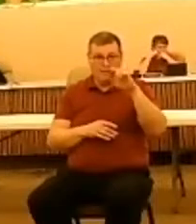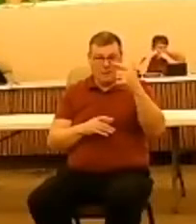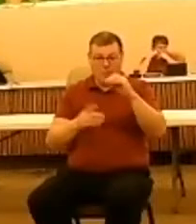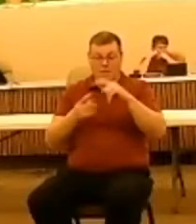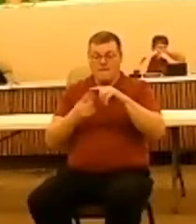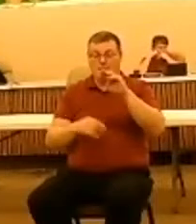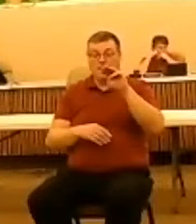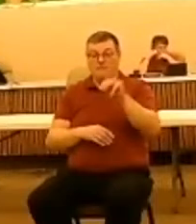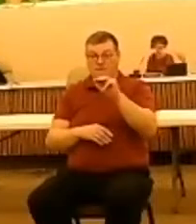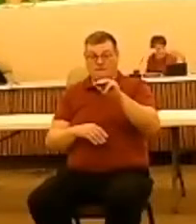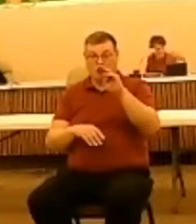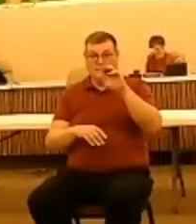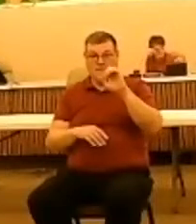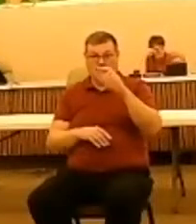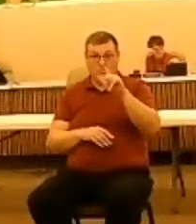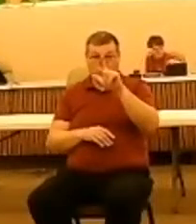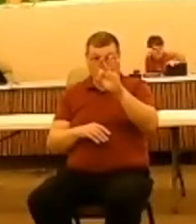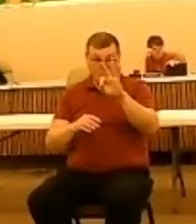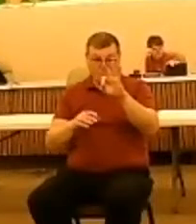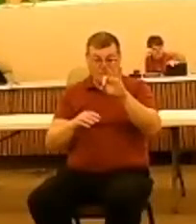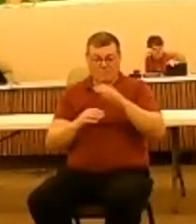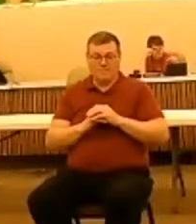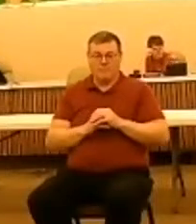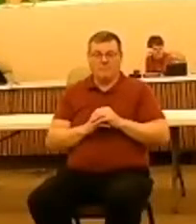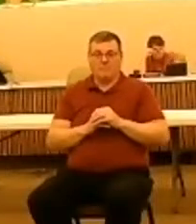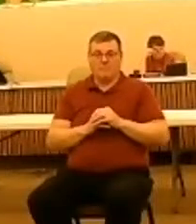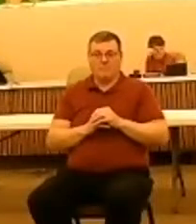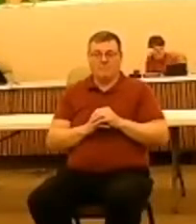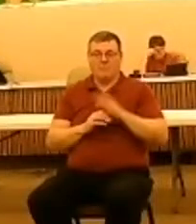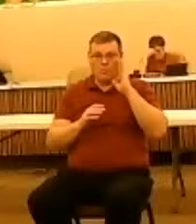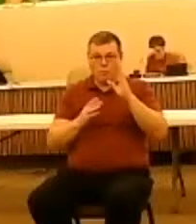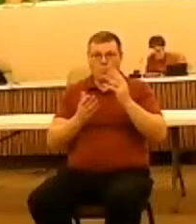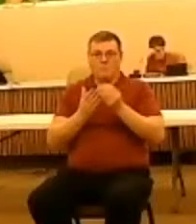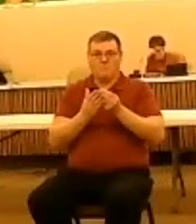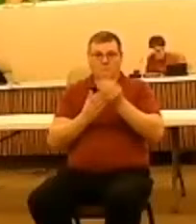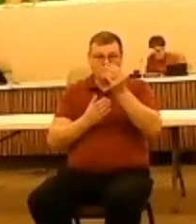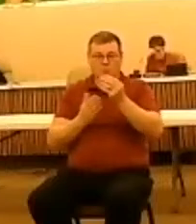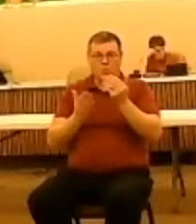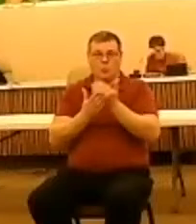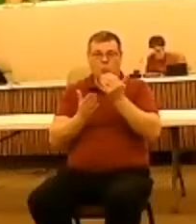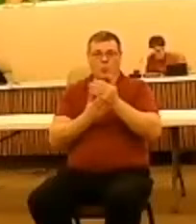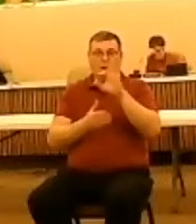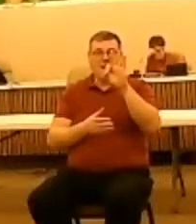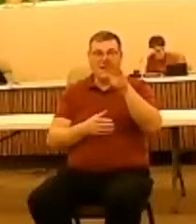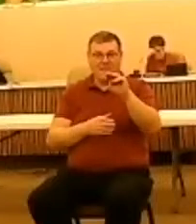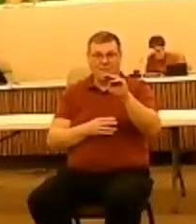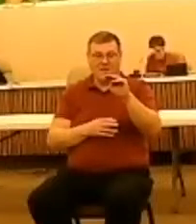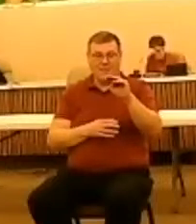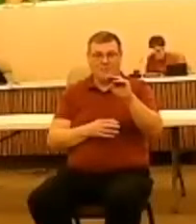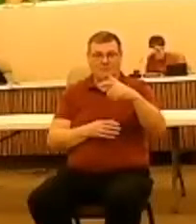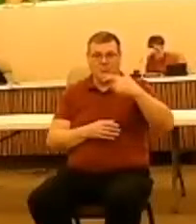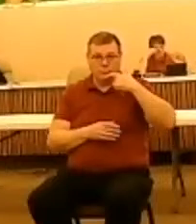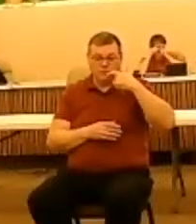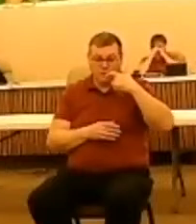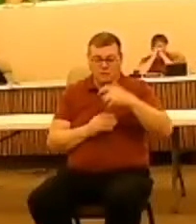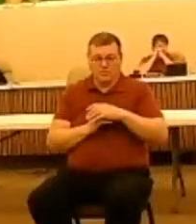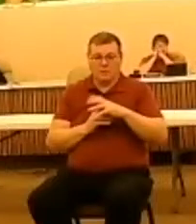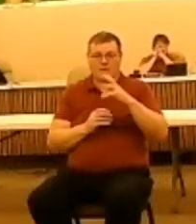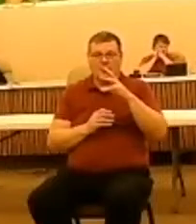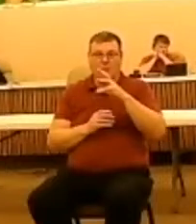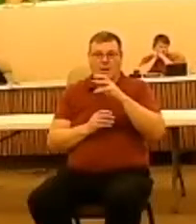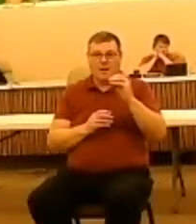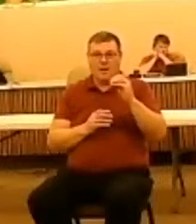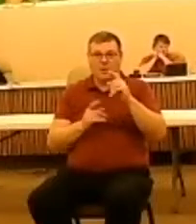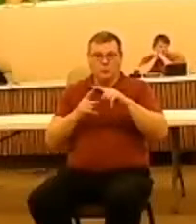beginning March 29th. They will purchase new FM transmitter and a mixer